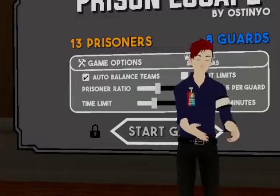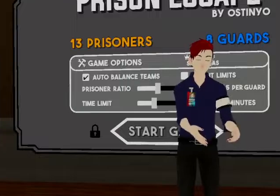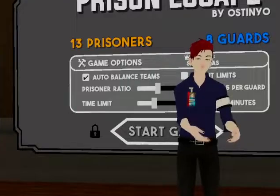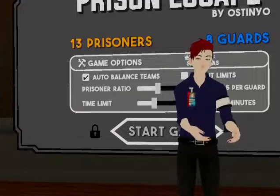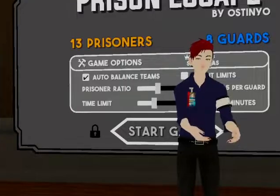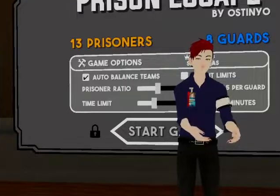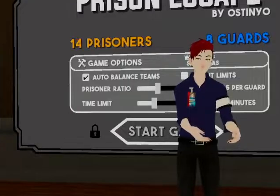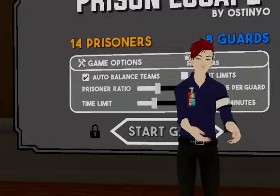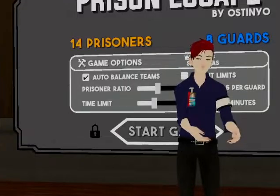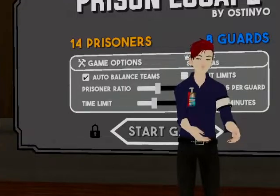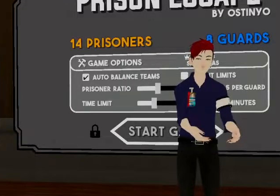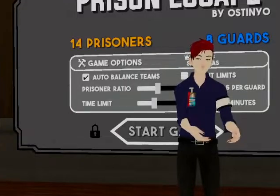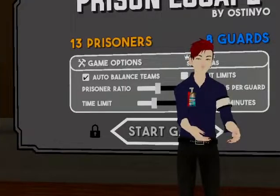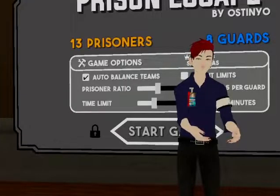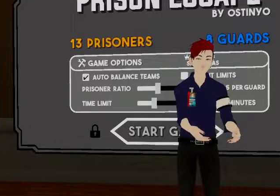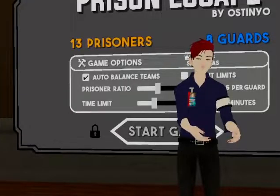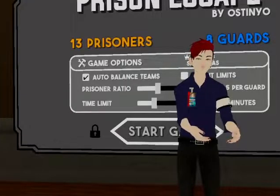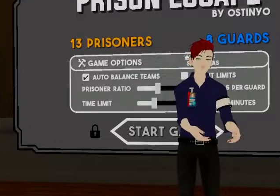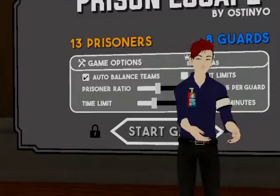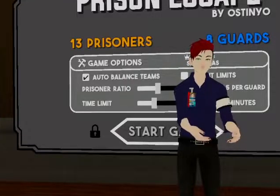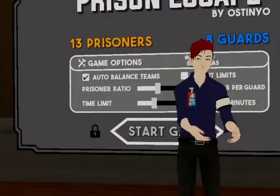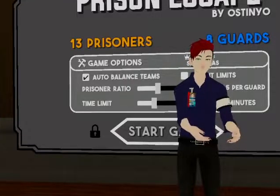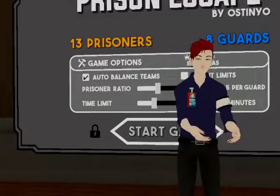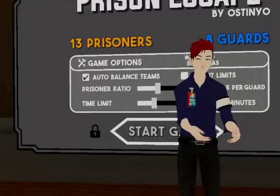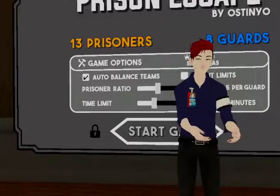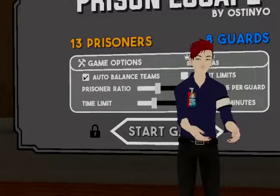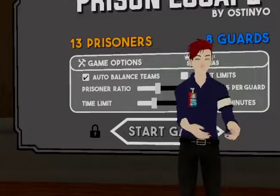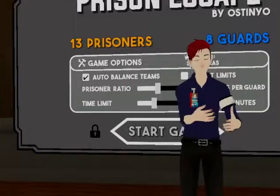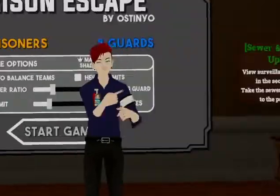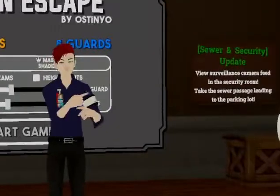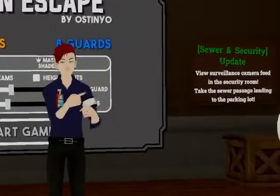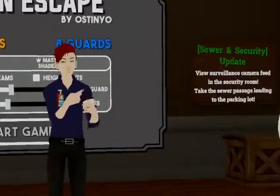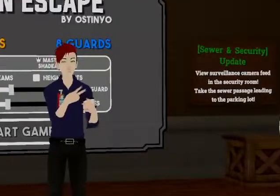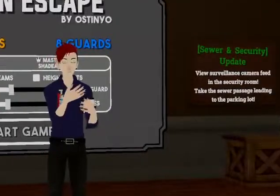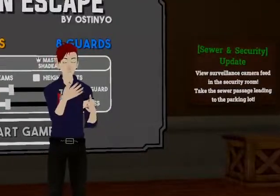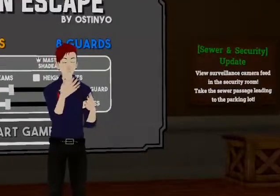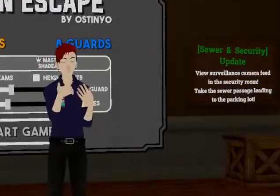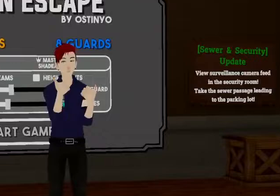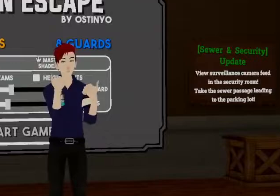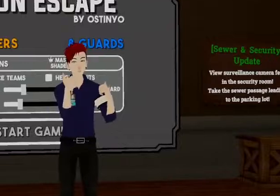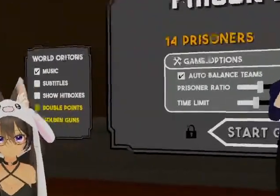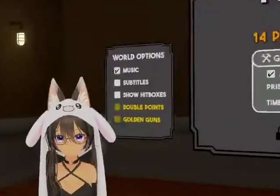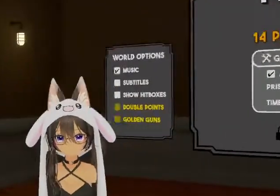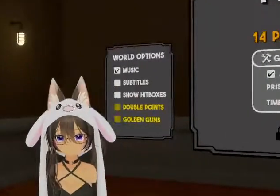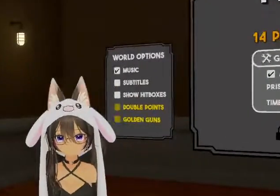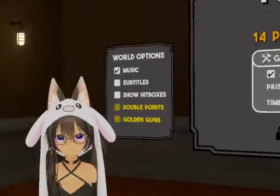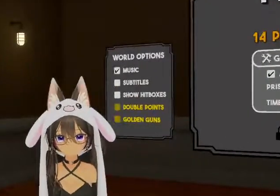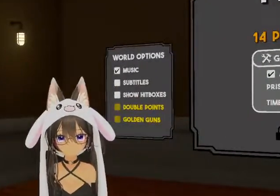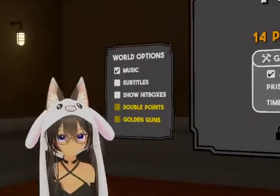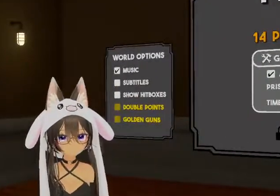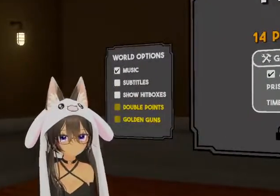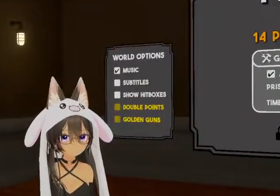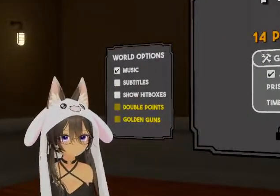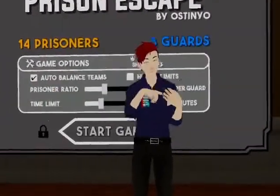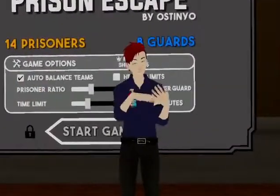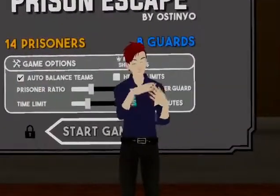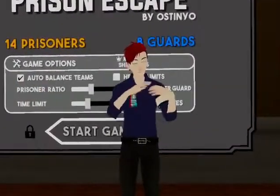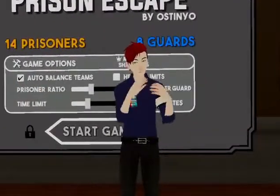like 1 in the morning. Right. So So we try and have like different times for our